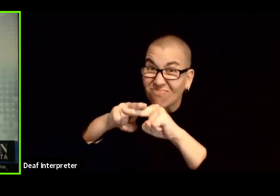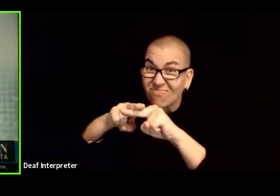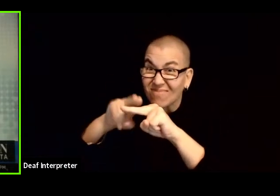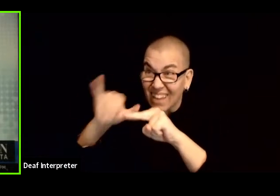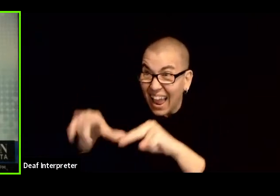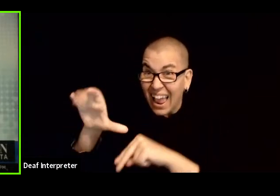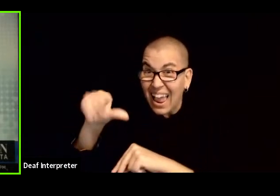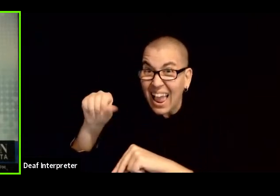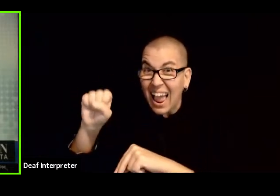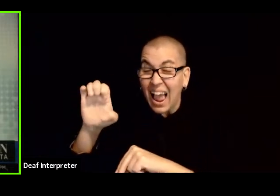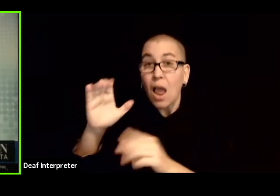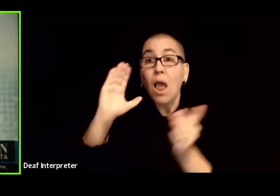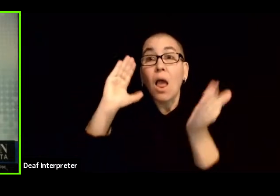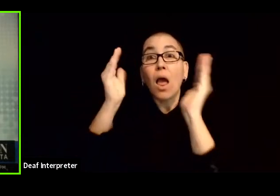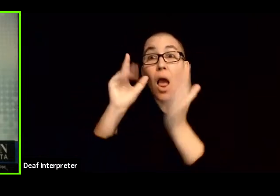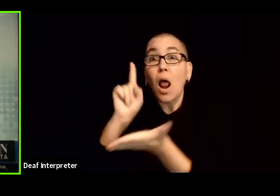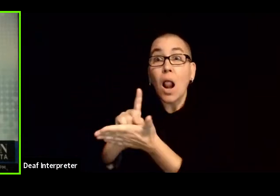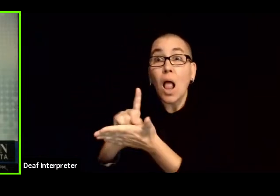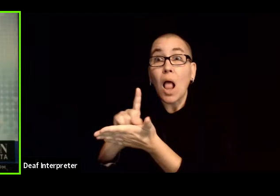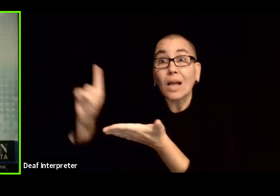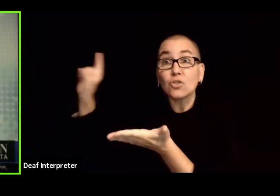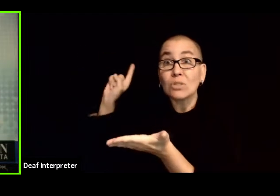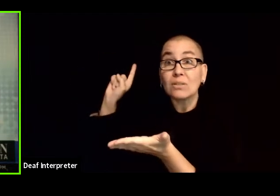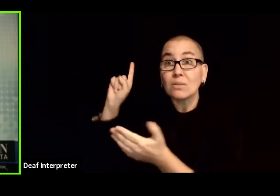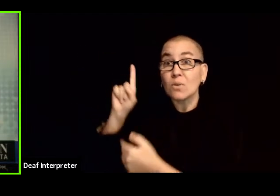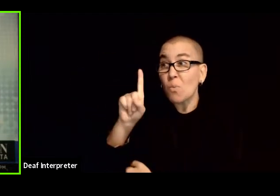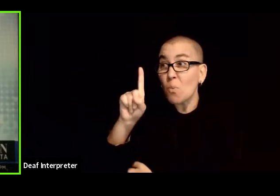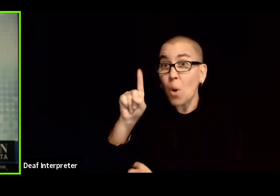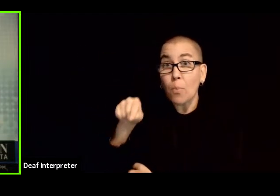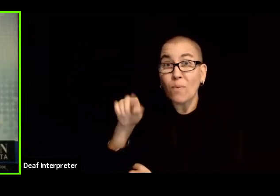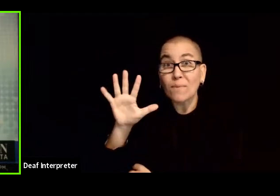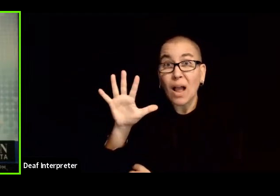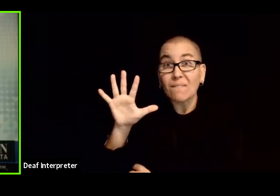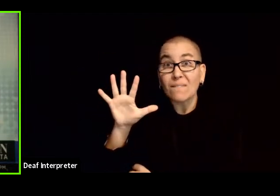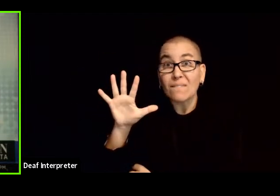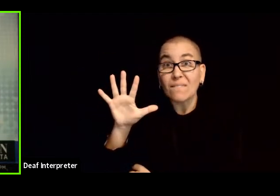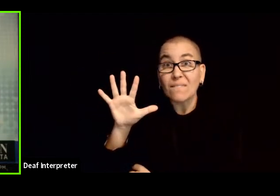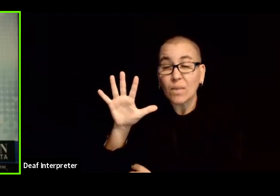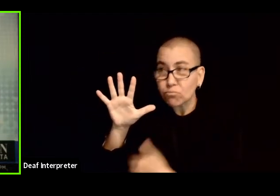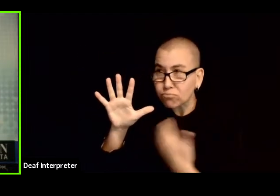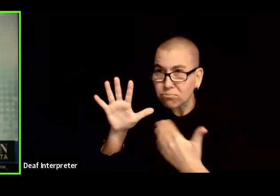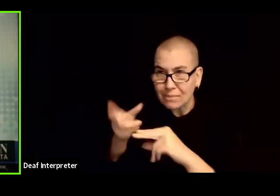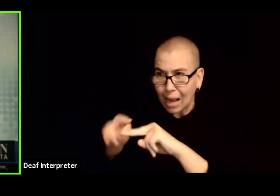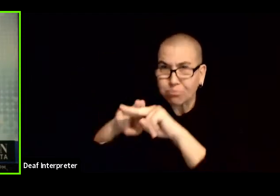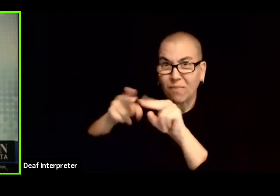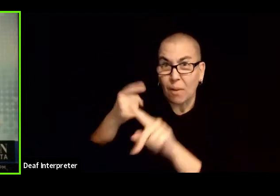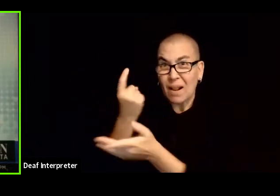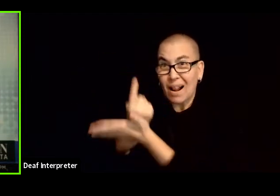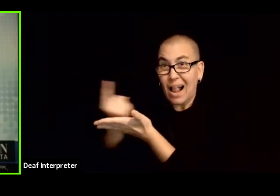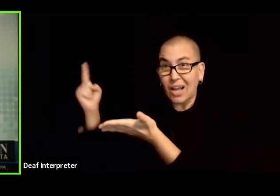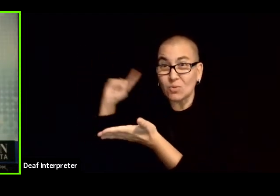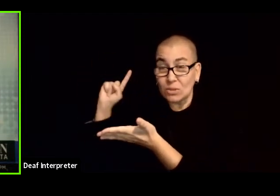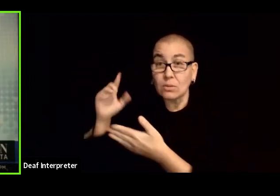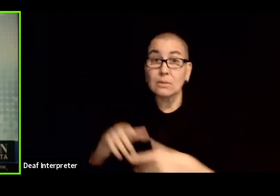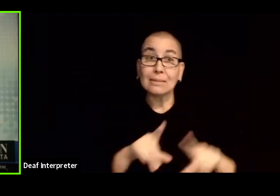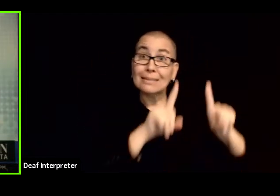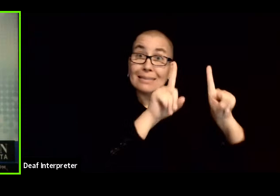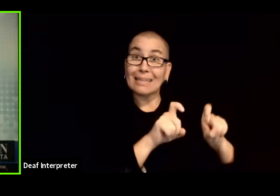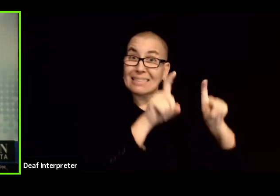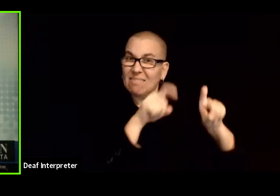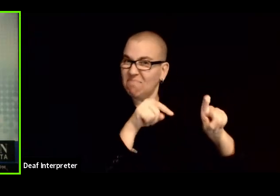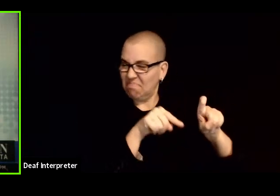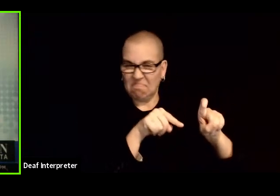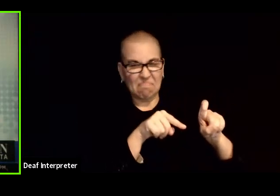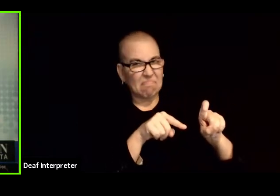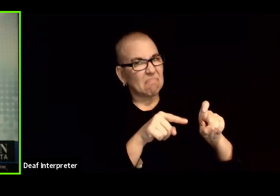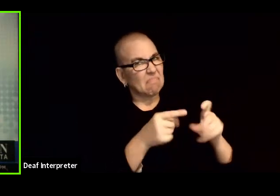1.5 points from just a week prior. The weekly change in testing continues to grow as well at a steady rate of